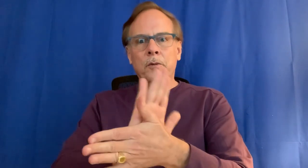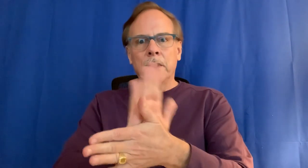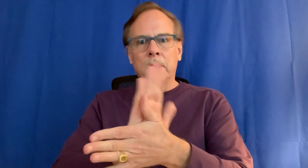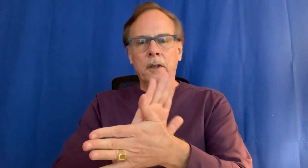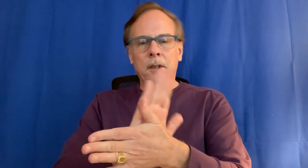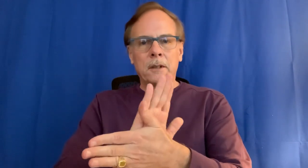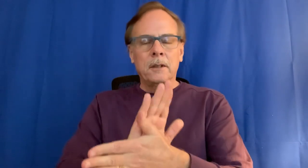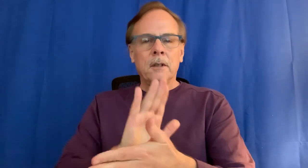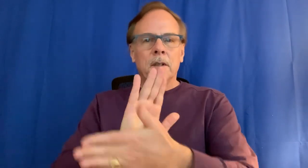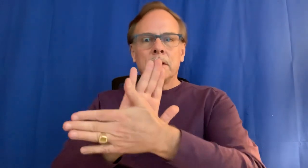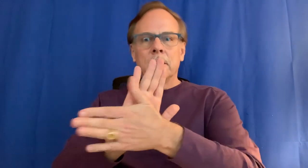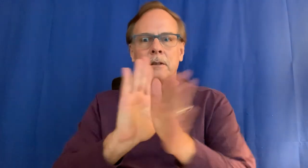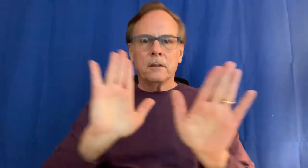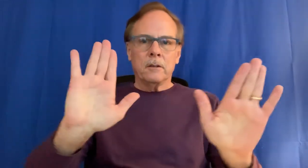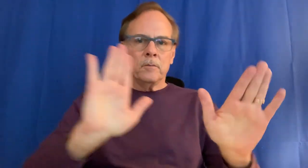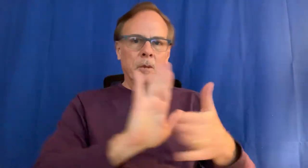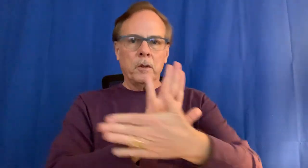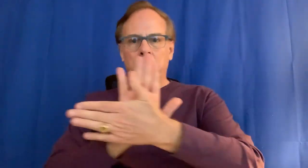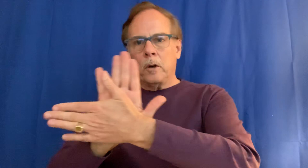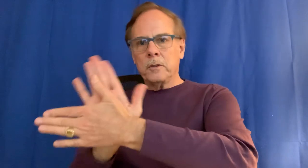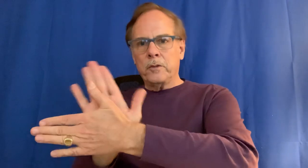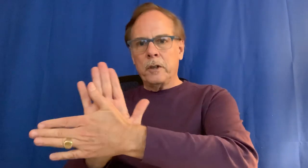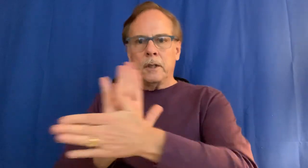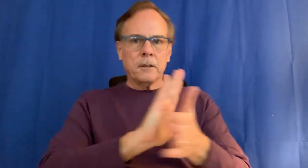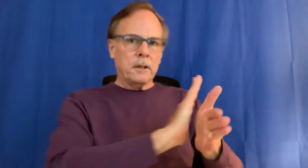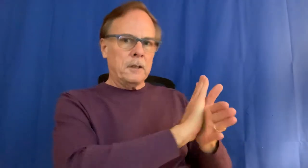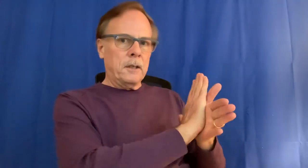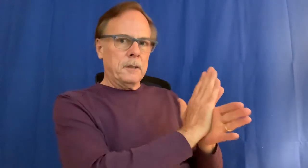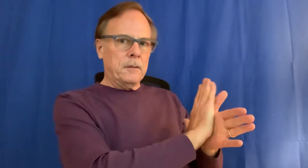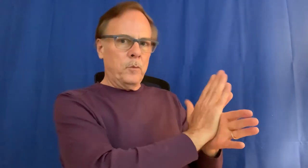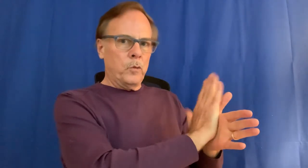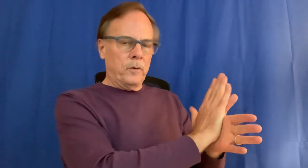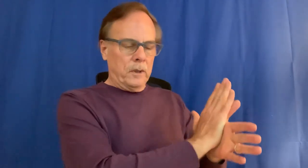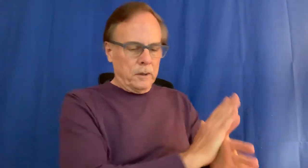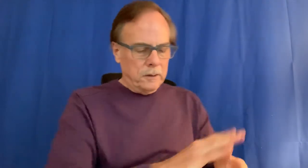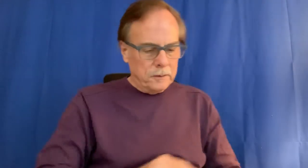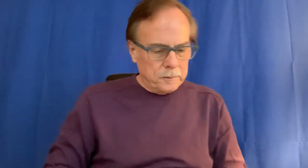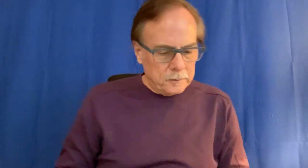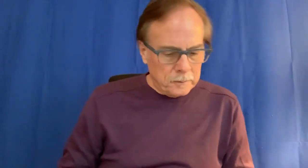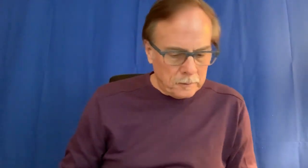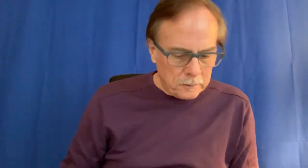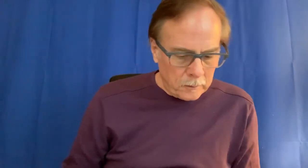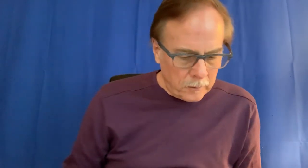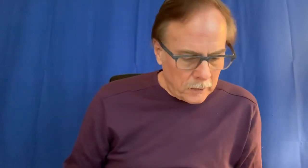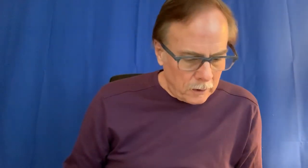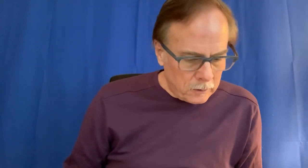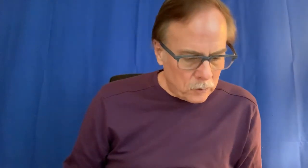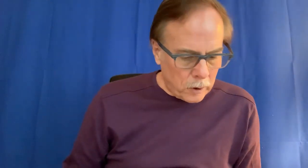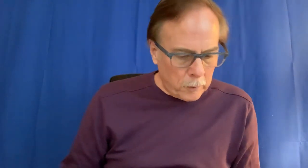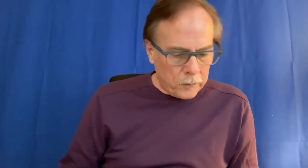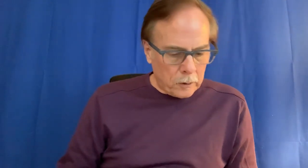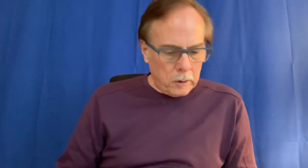movie. Remember the palms of your hands like that? Movie. Let's drop off your